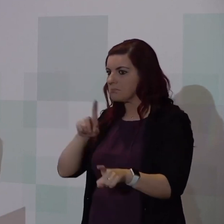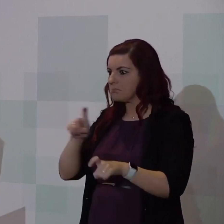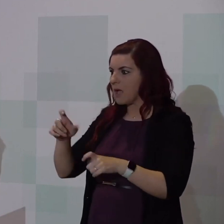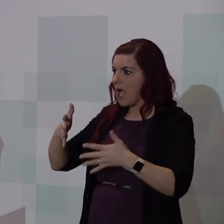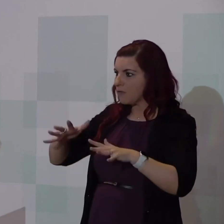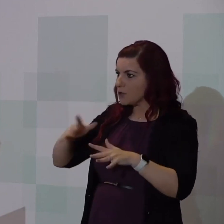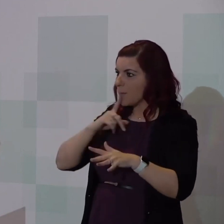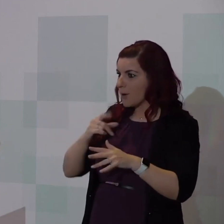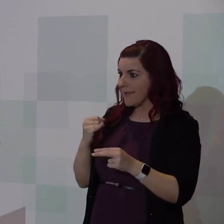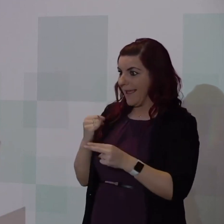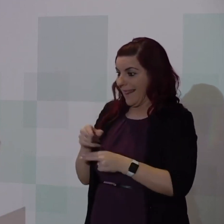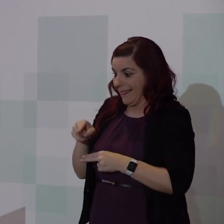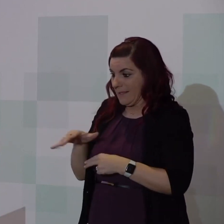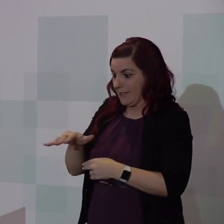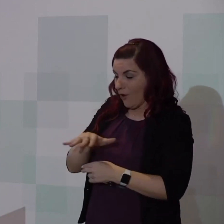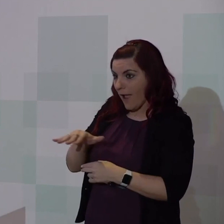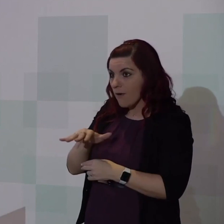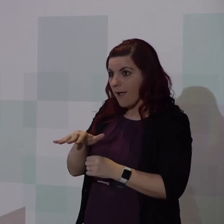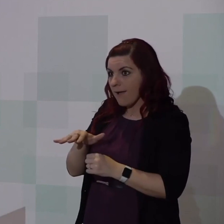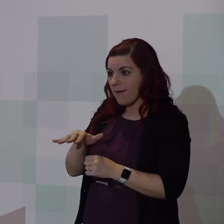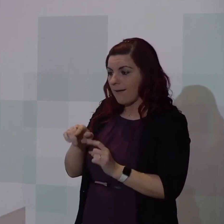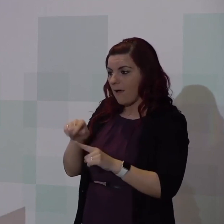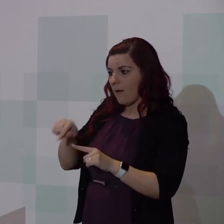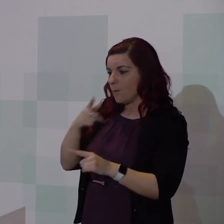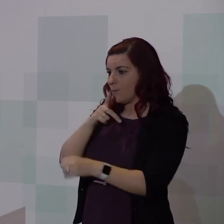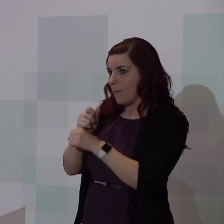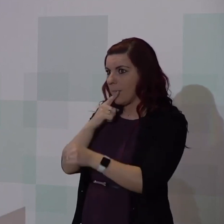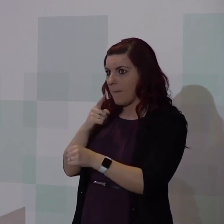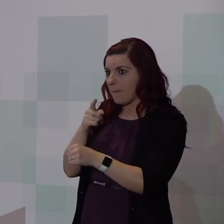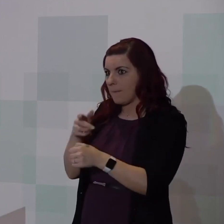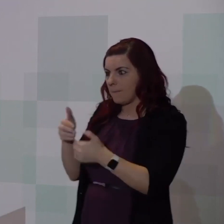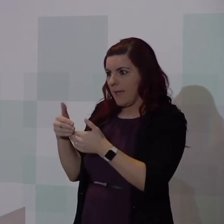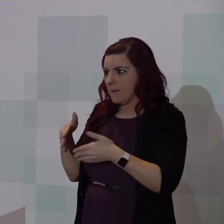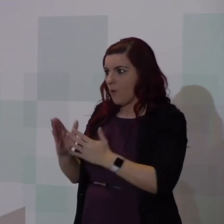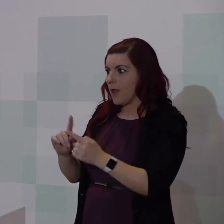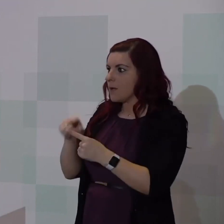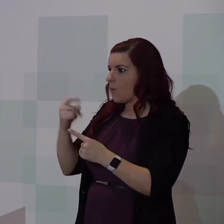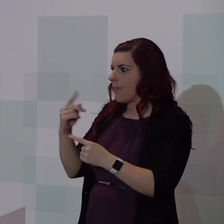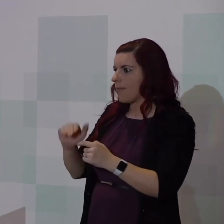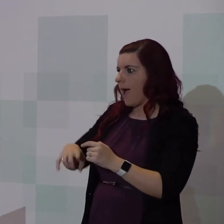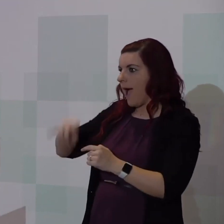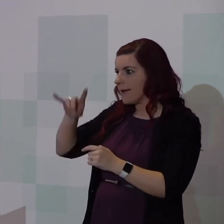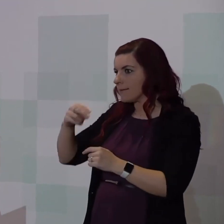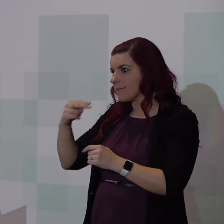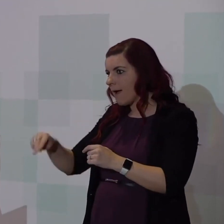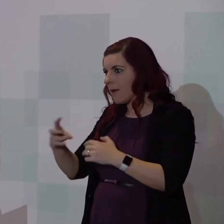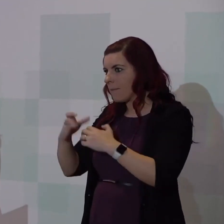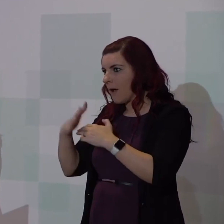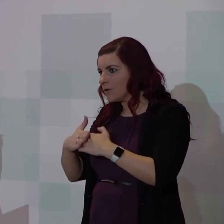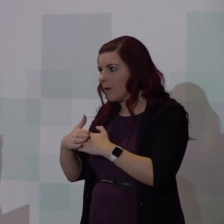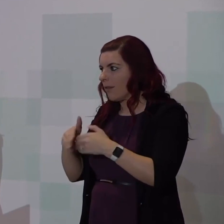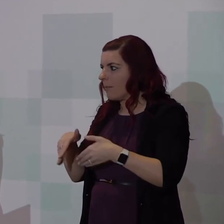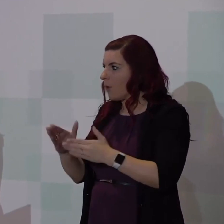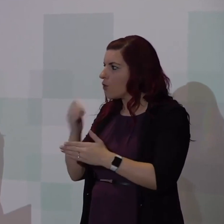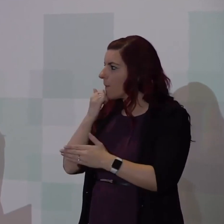averaging. But in this area, Ireland is among the higher non-marital birth rates in Europe. For instance,